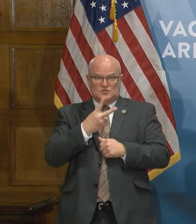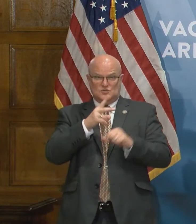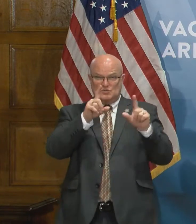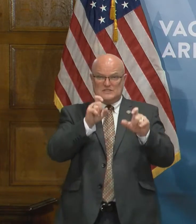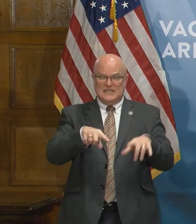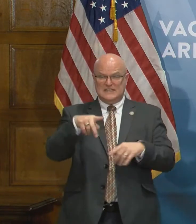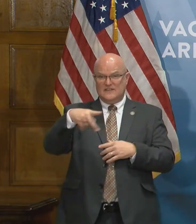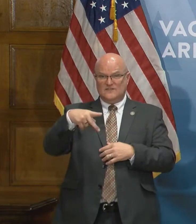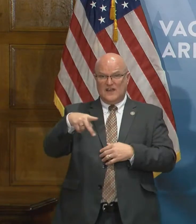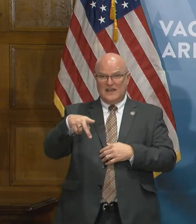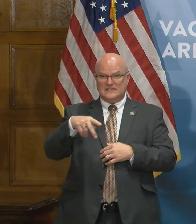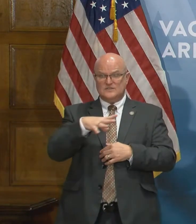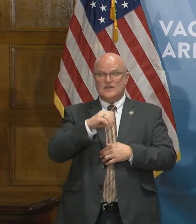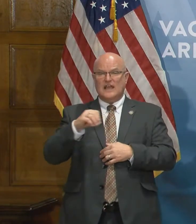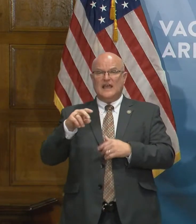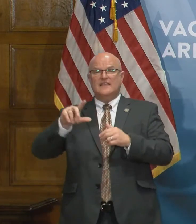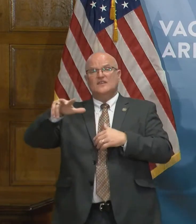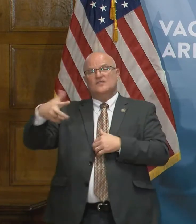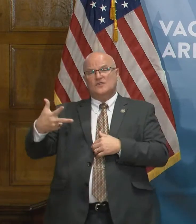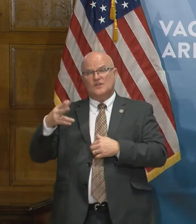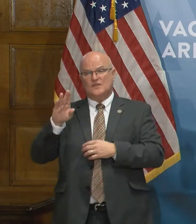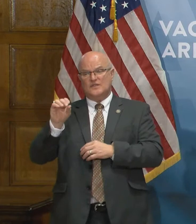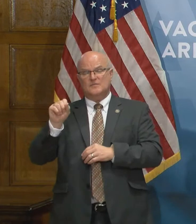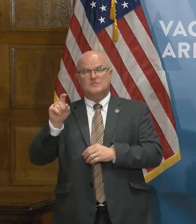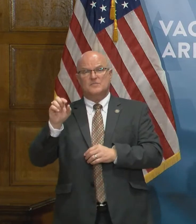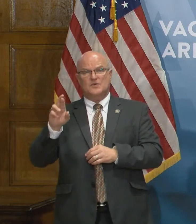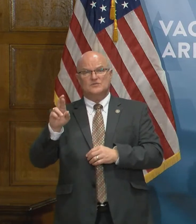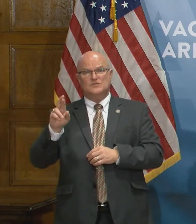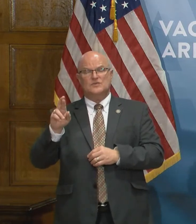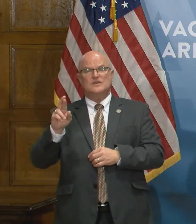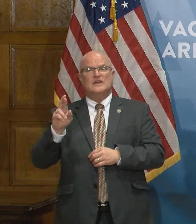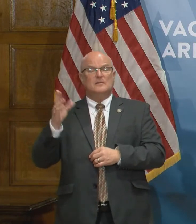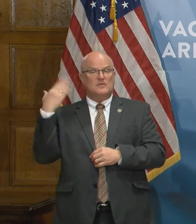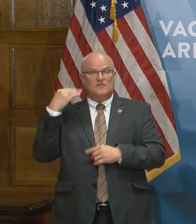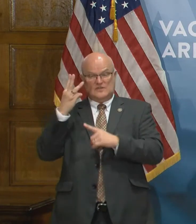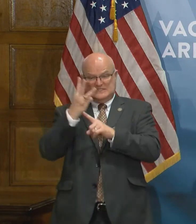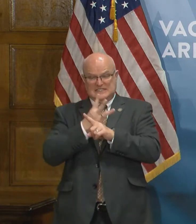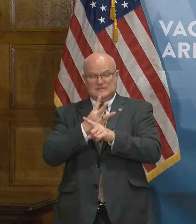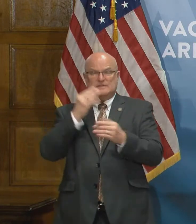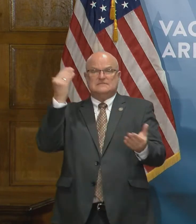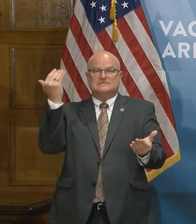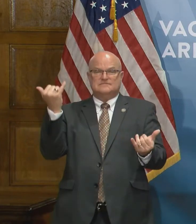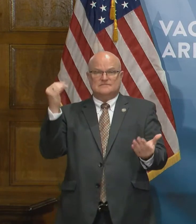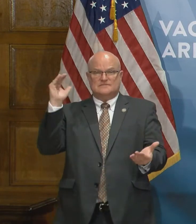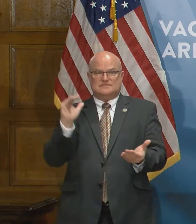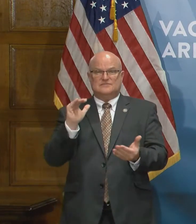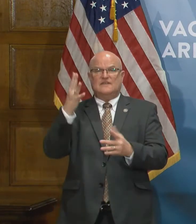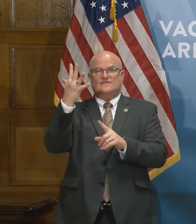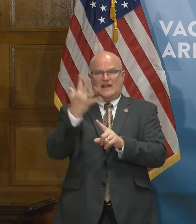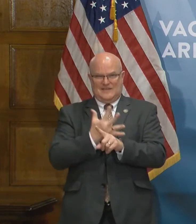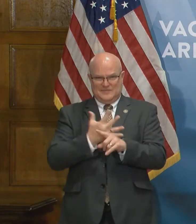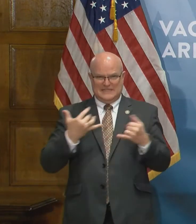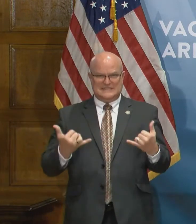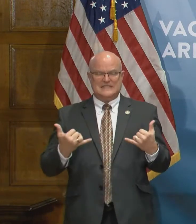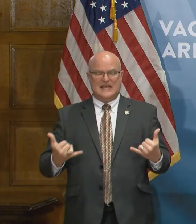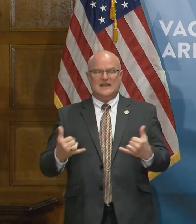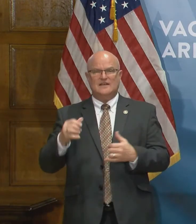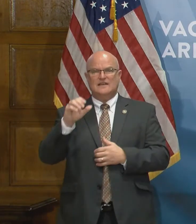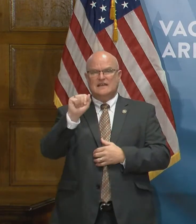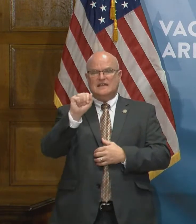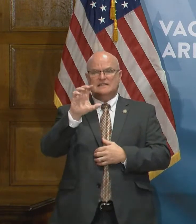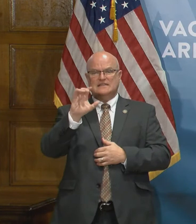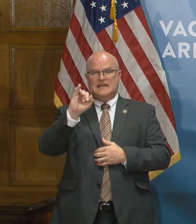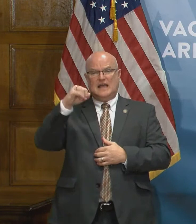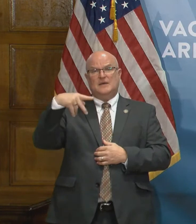Pfizer vaccine and the booster. So now that has been shortened to 5 months from 6 months. And I believe the